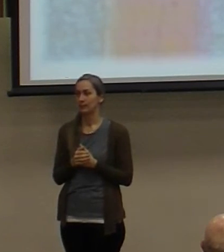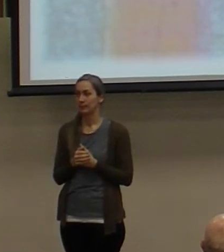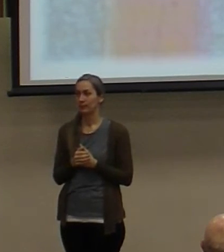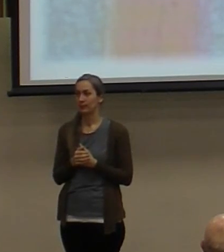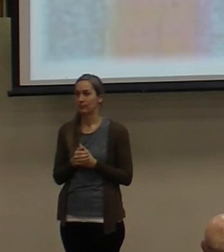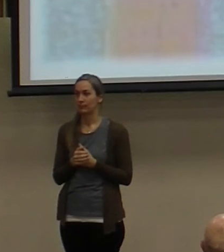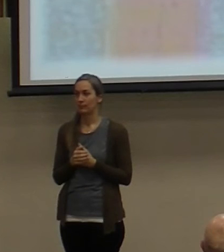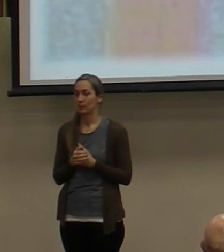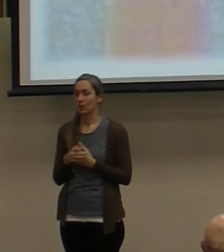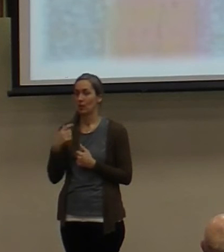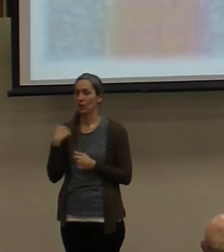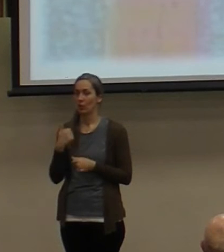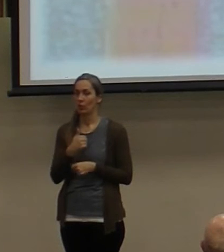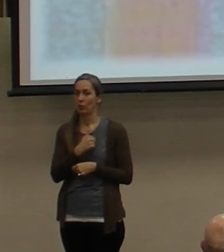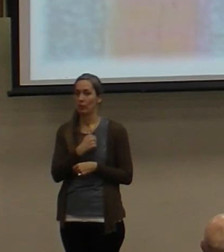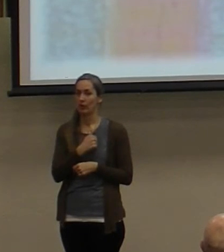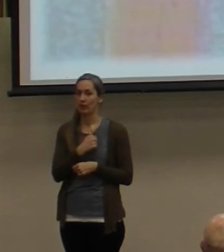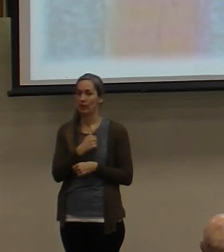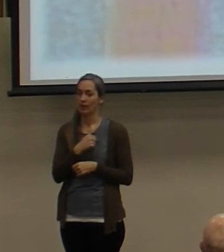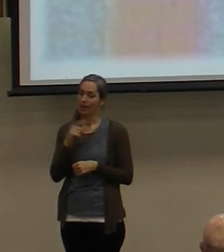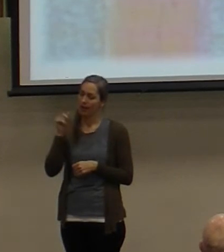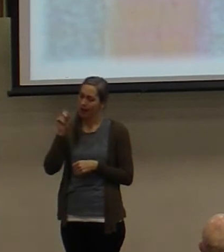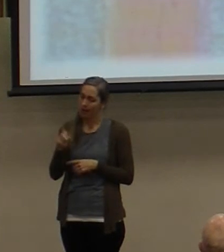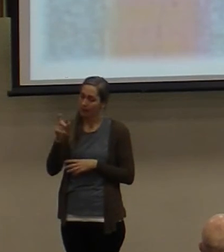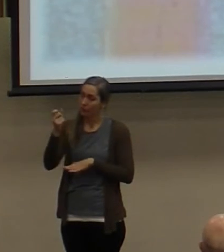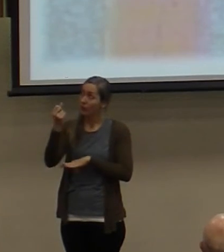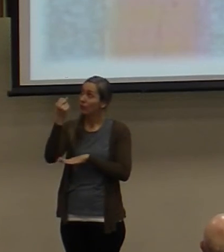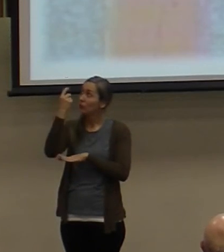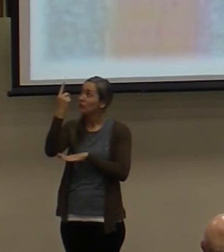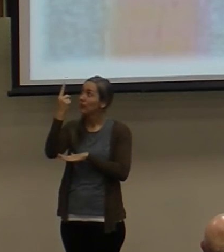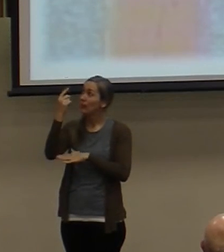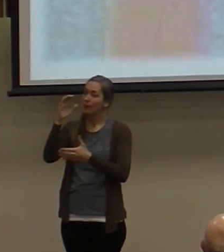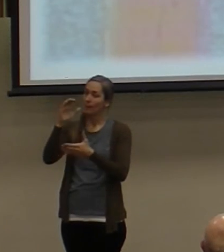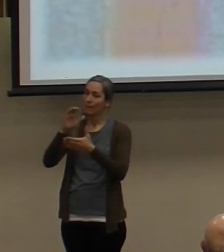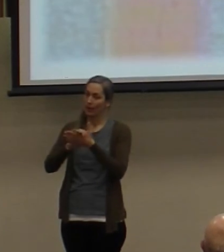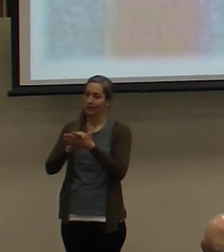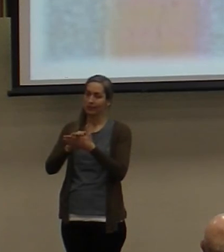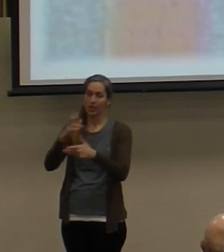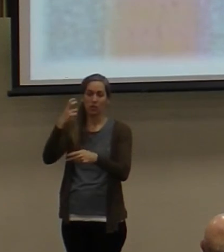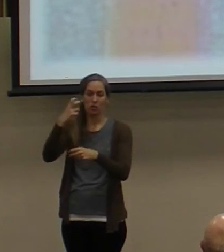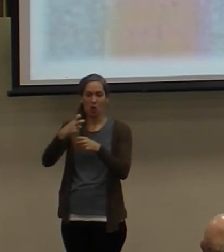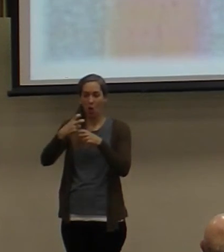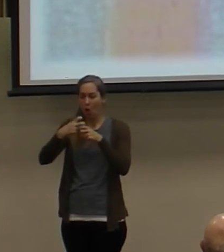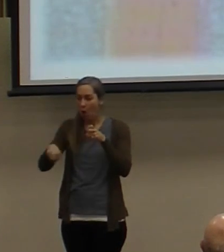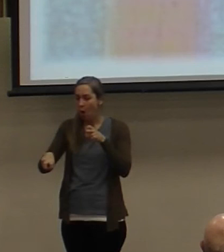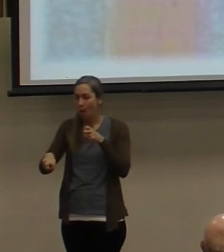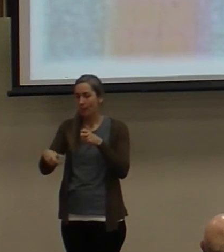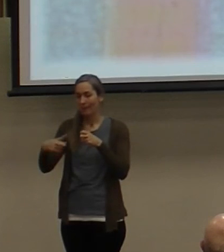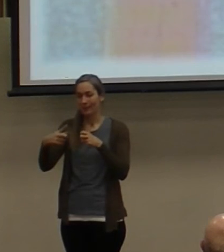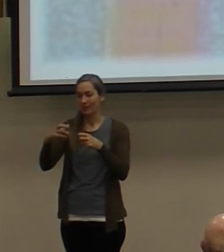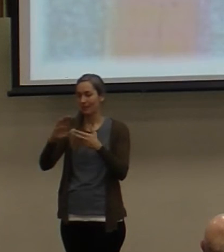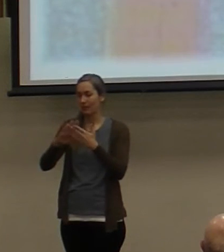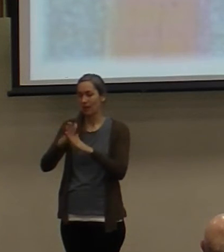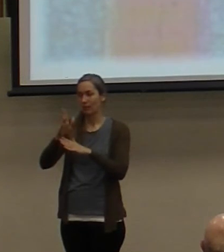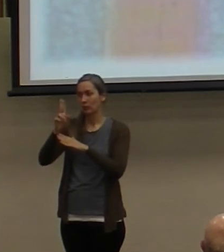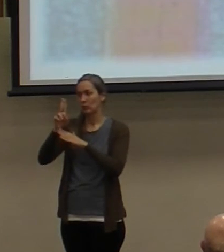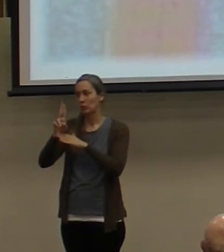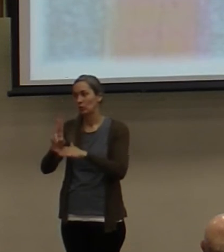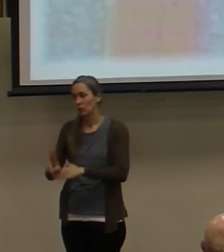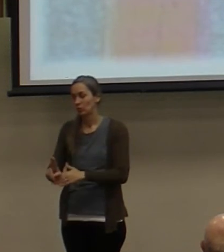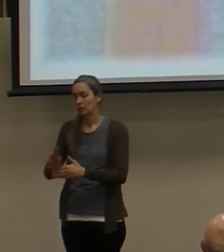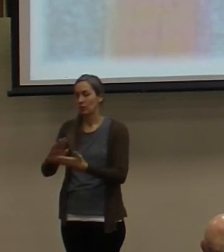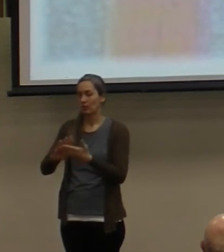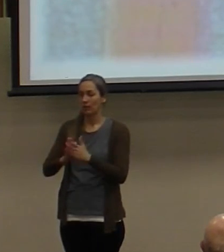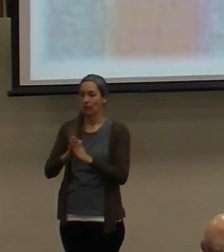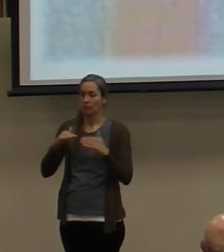And so we got to understand that marriage can be hard because of the familiarity factor and the fatigue factor